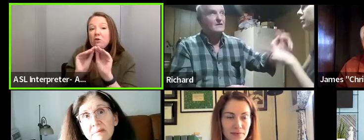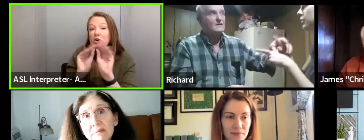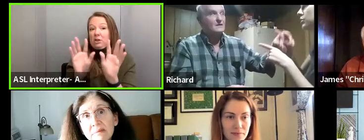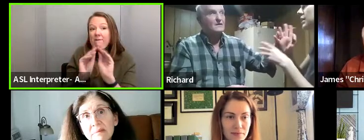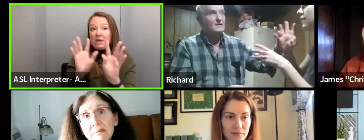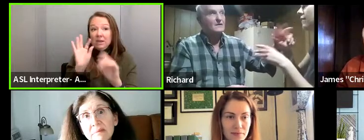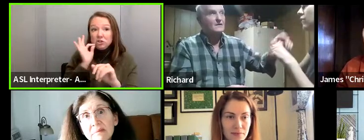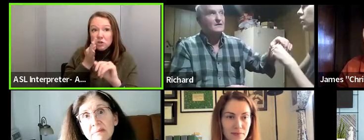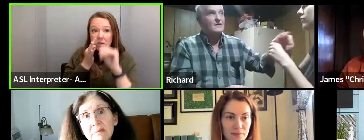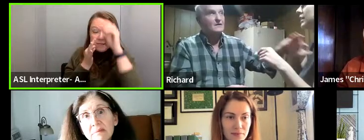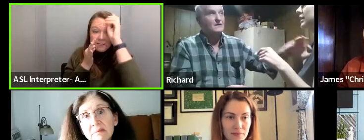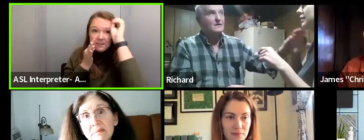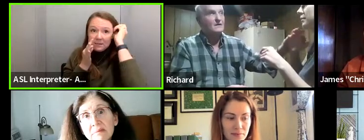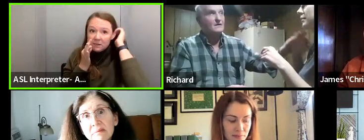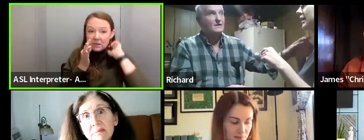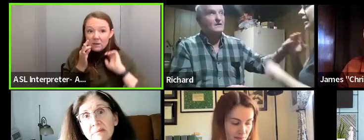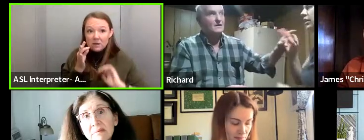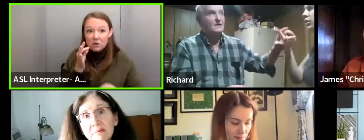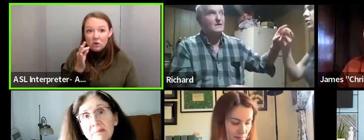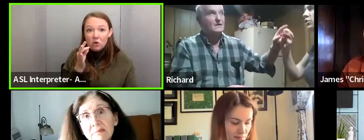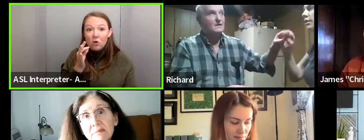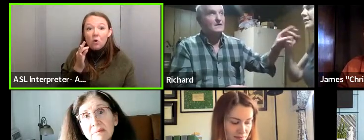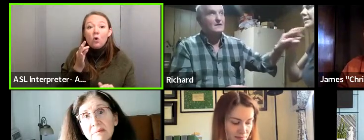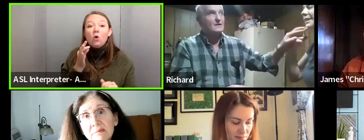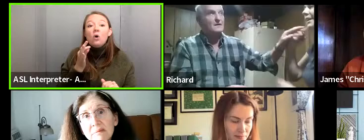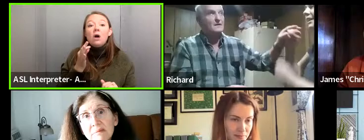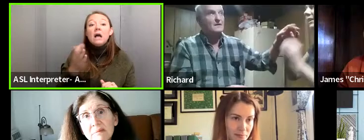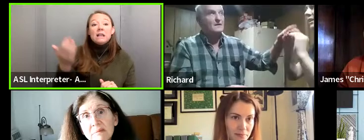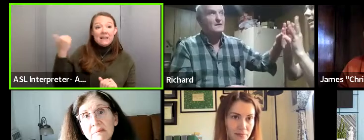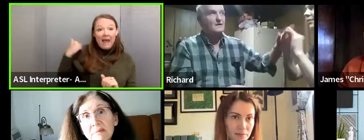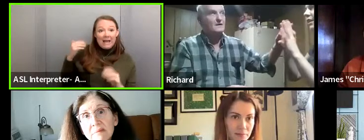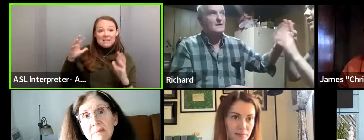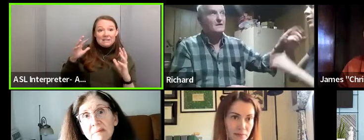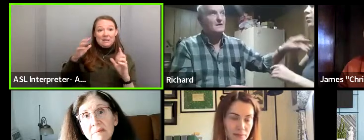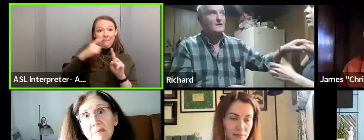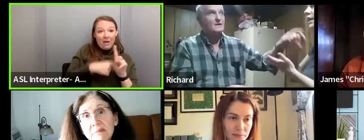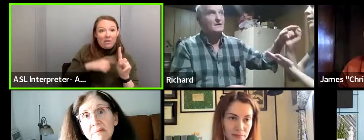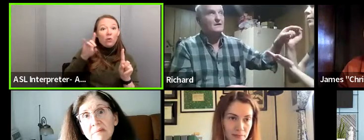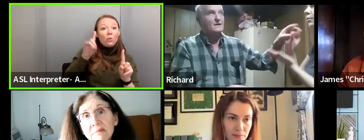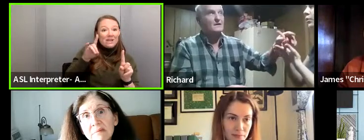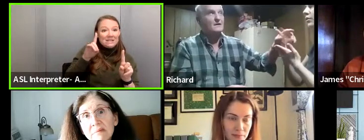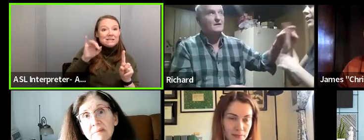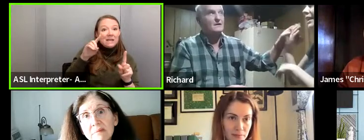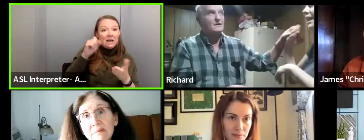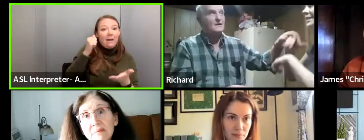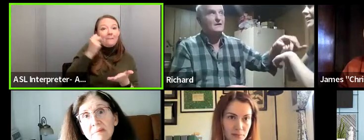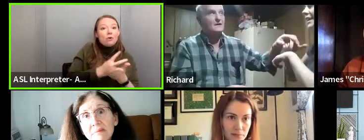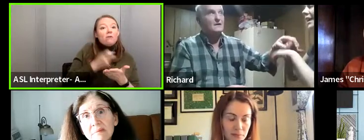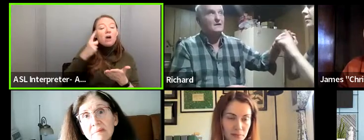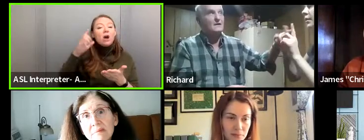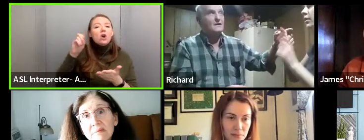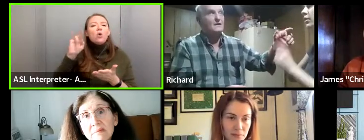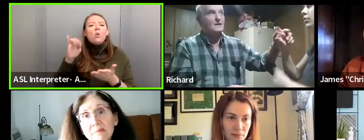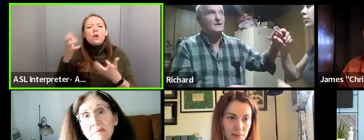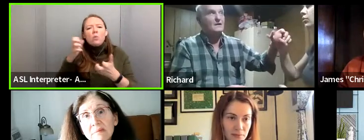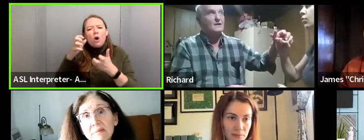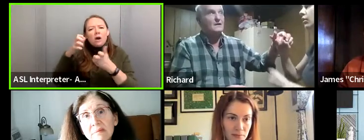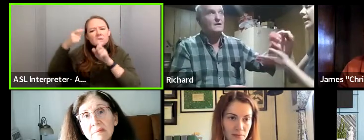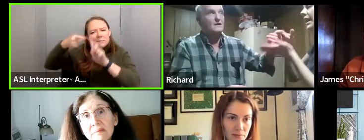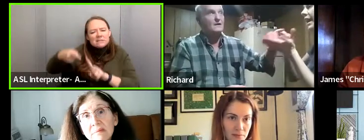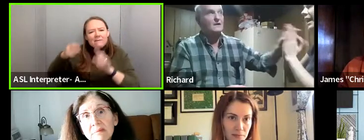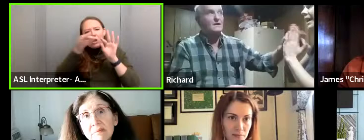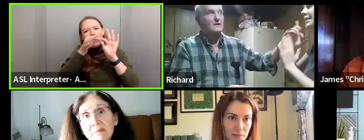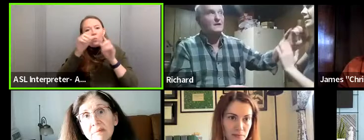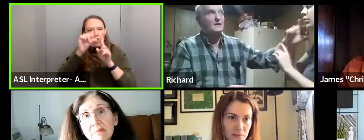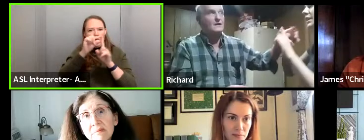Chris, we approved it last time, but Corey had requested some wording on it. So I sent wording out on it. So